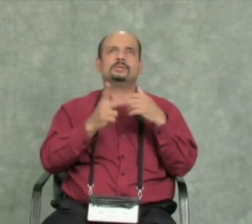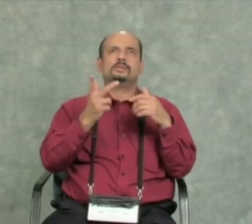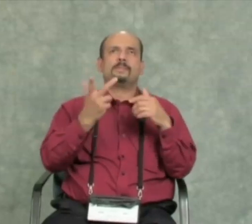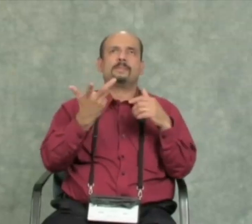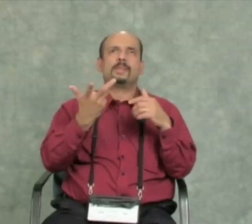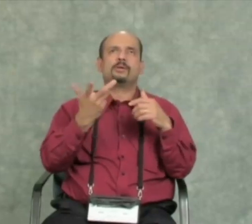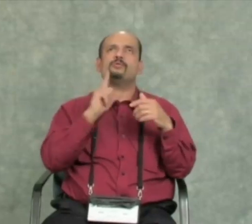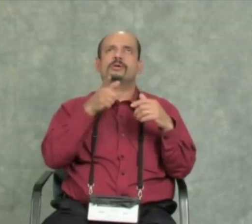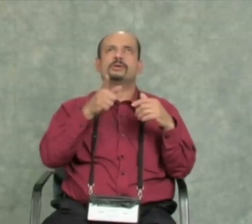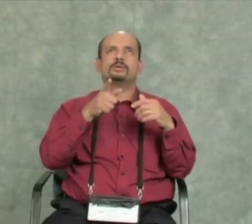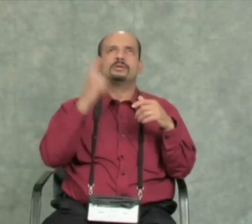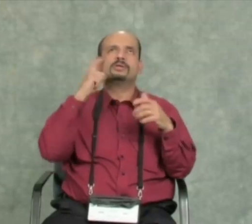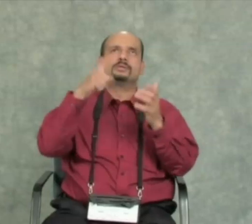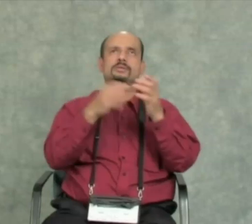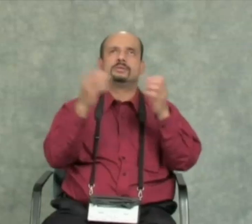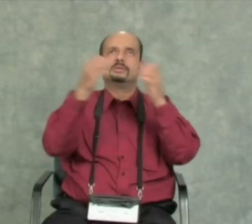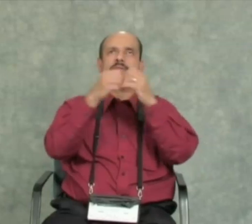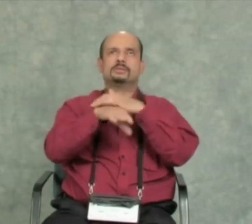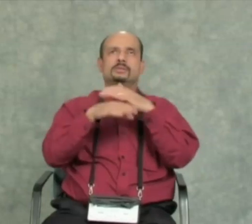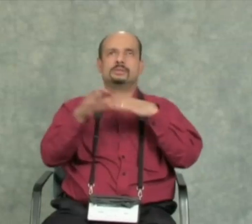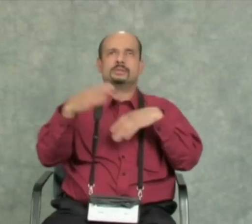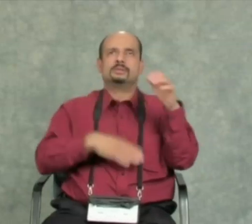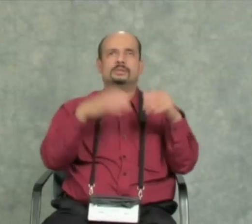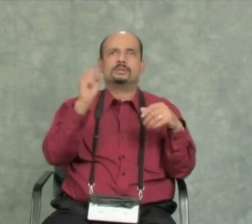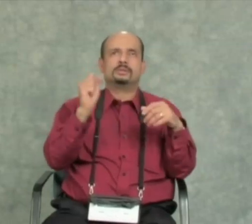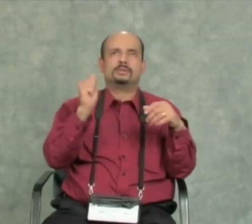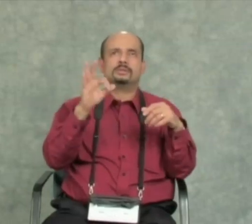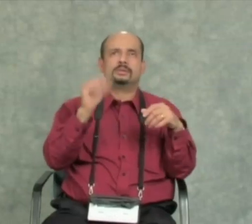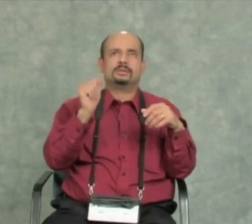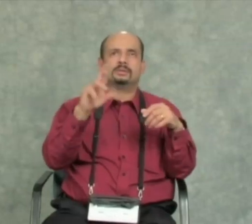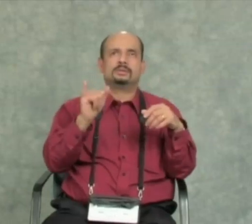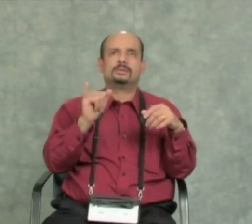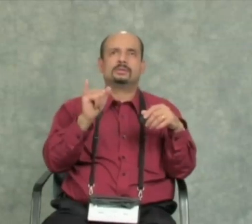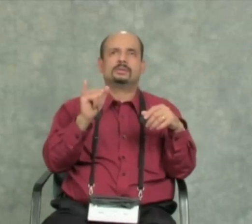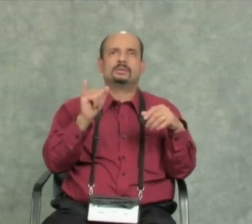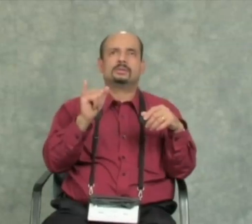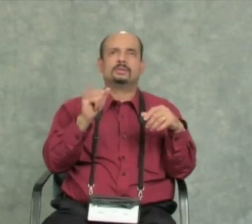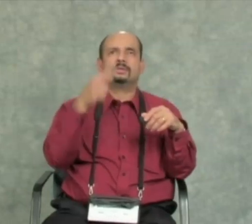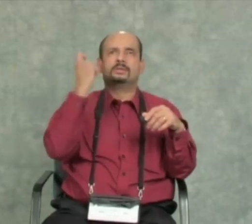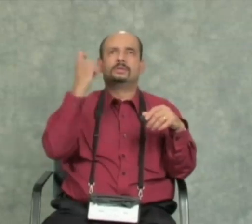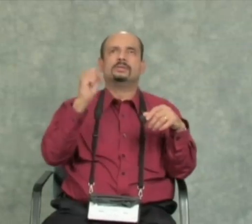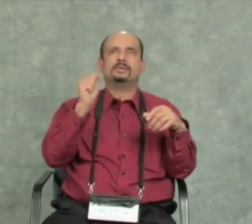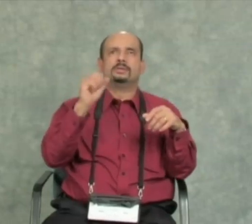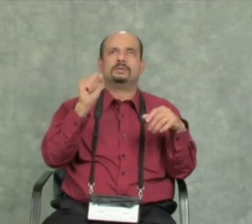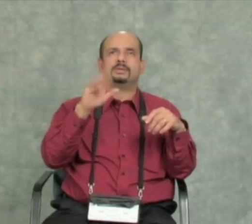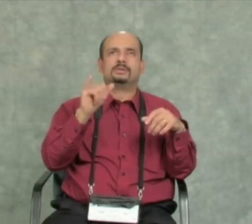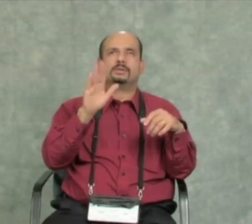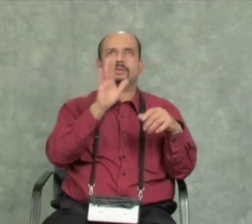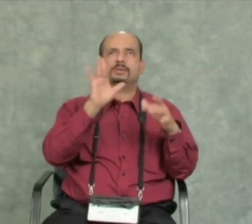When I use different programs, I notice more accessibility on iPhone